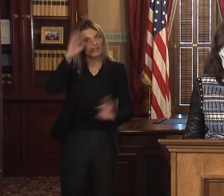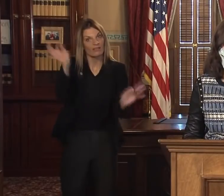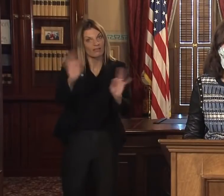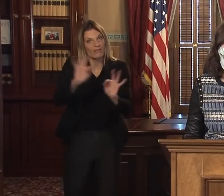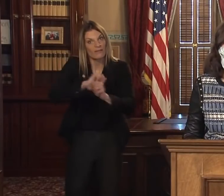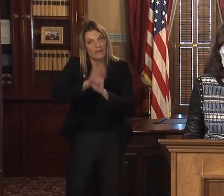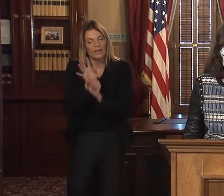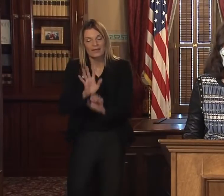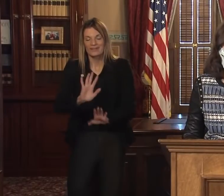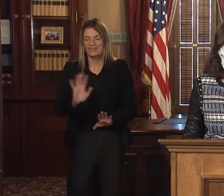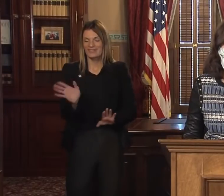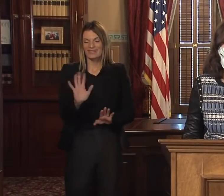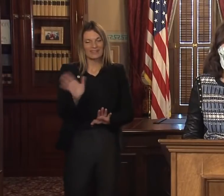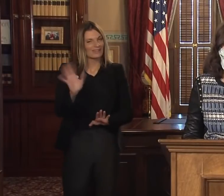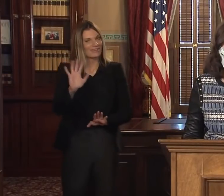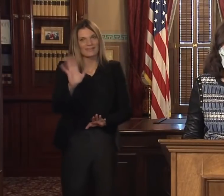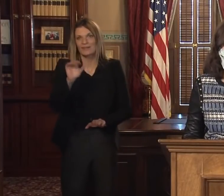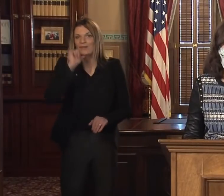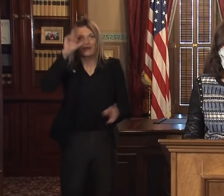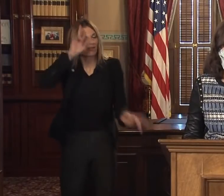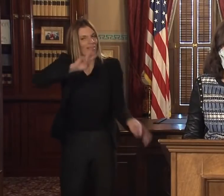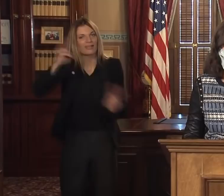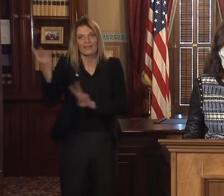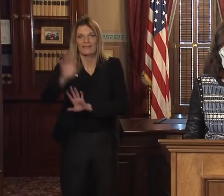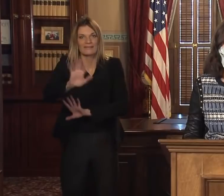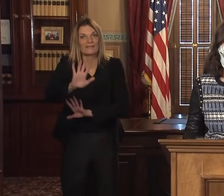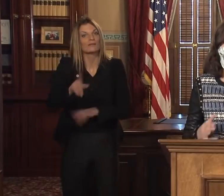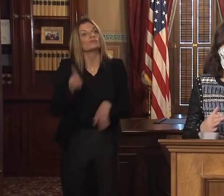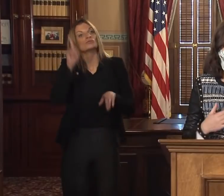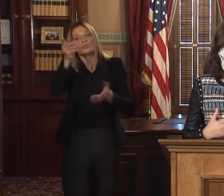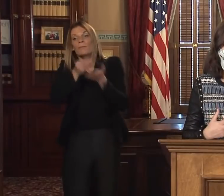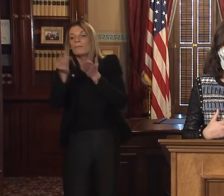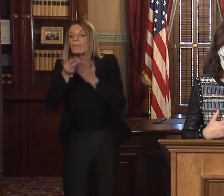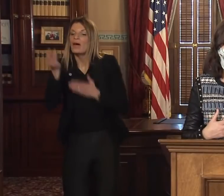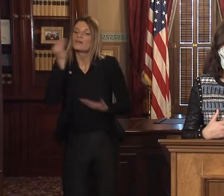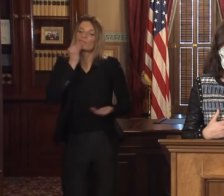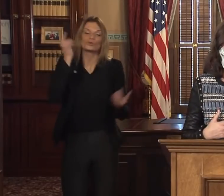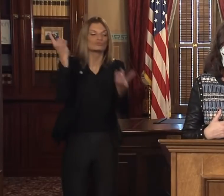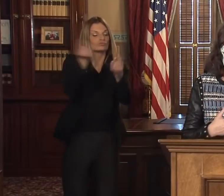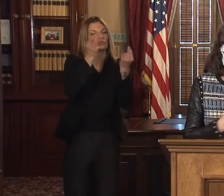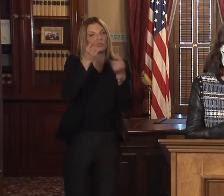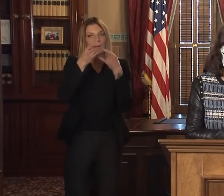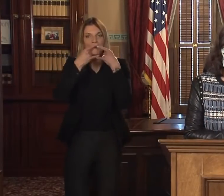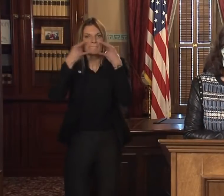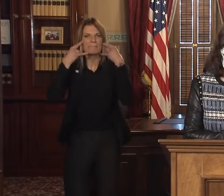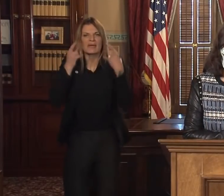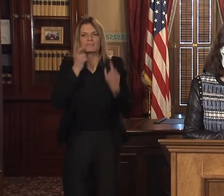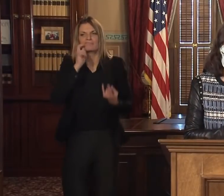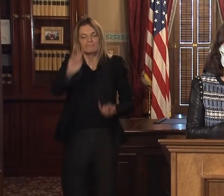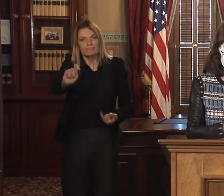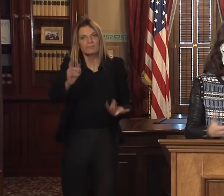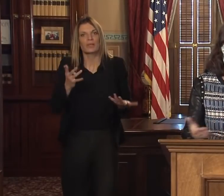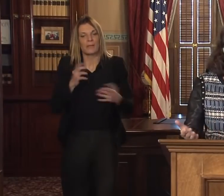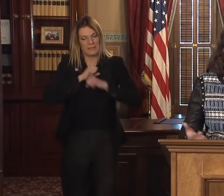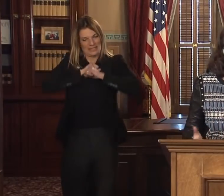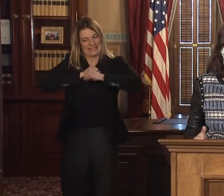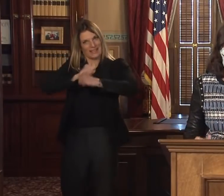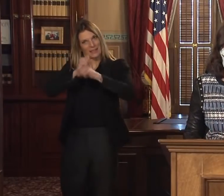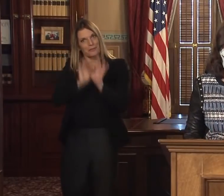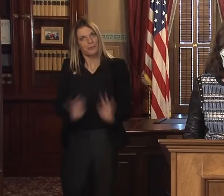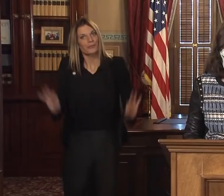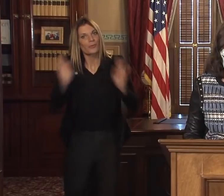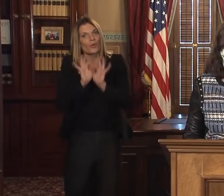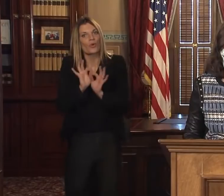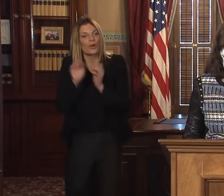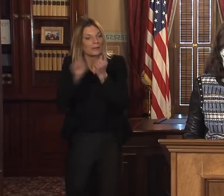grocery store or anywhere else, you need to be wearing your mask for your own protection, the protection of your family, and the protection of everyone you